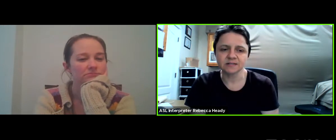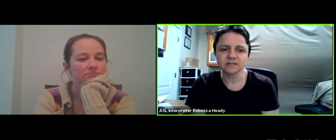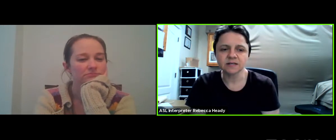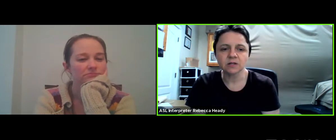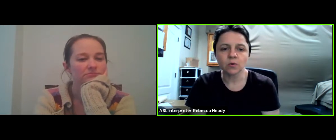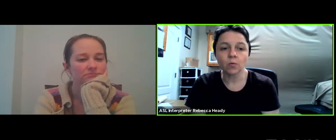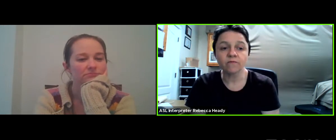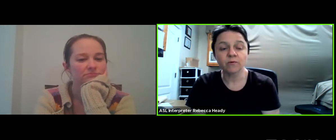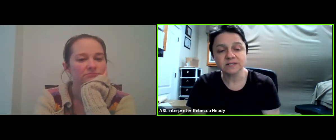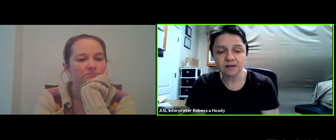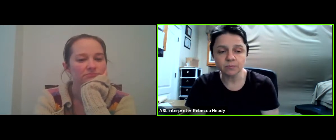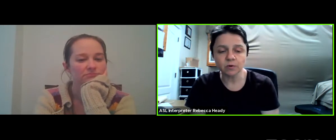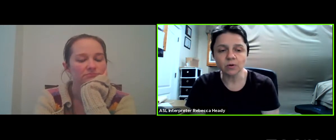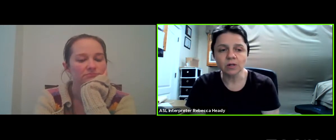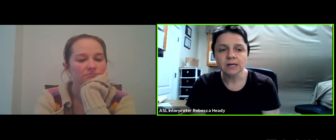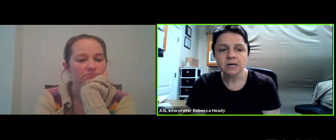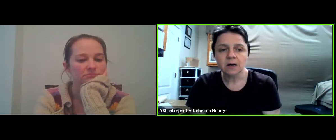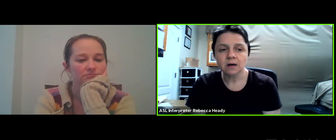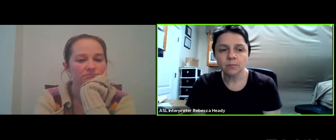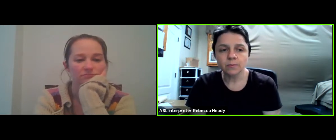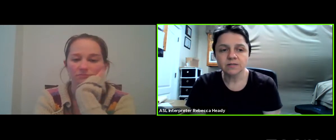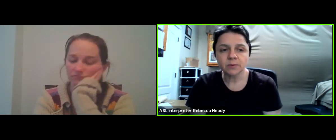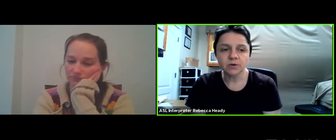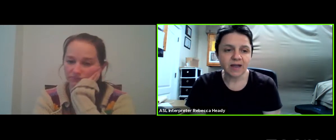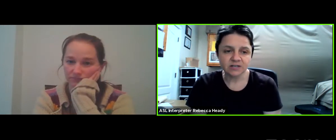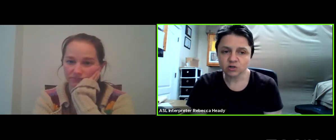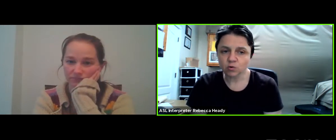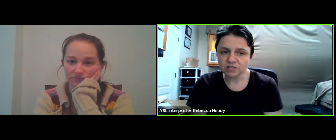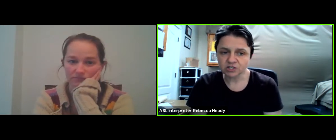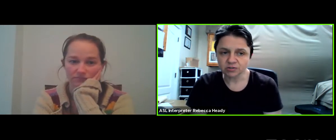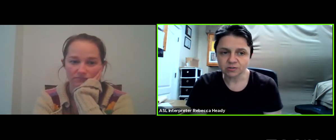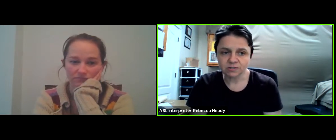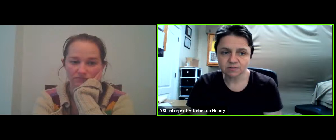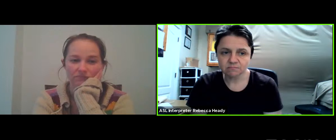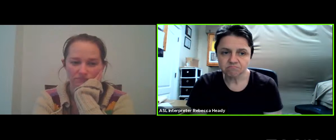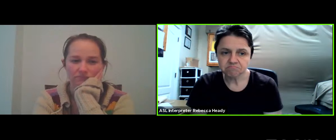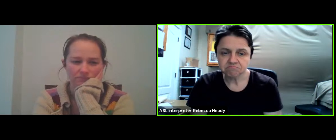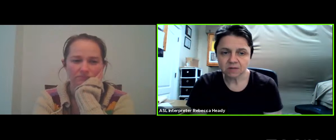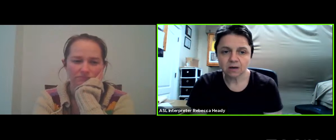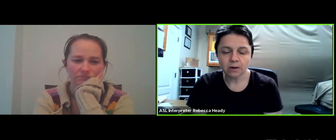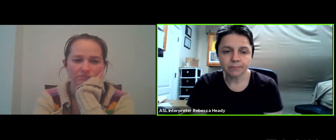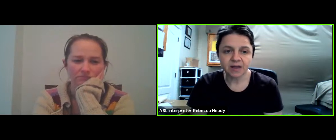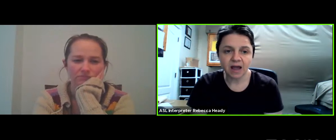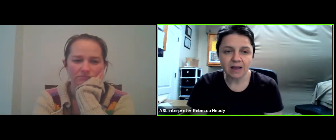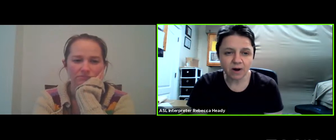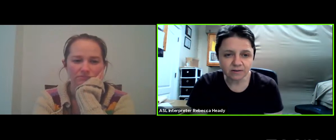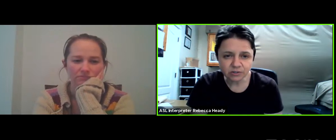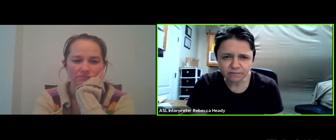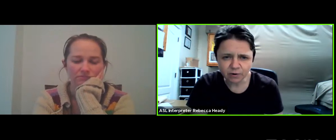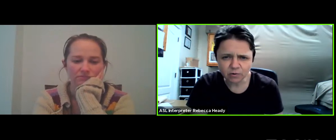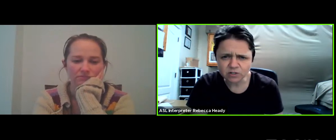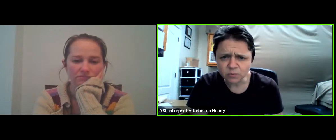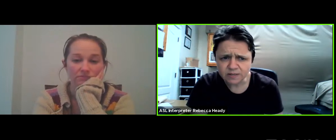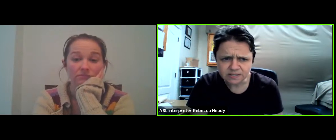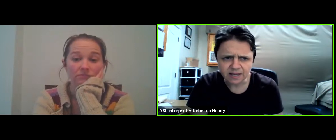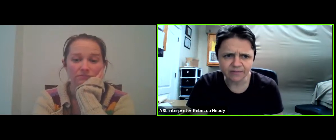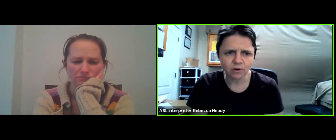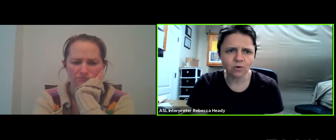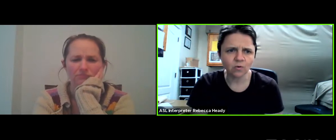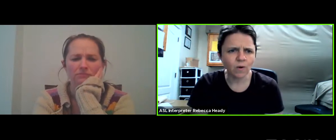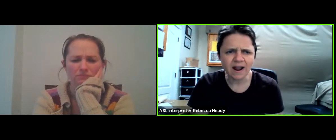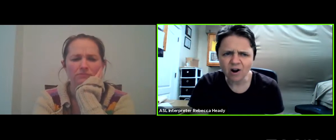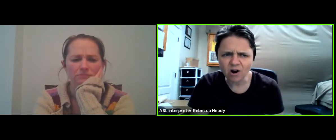of sentences. For example, WH questions. The eyebrows are furrowed or